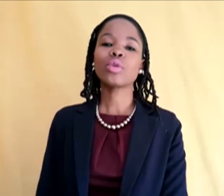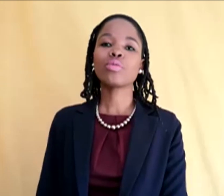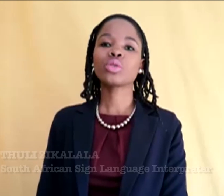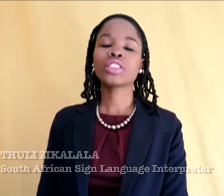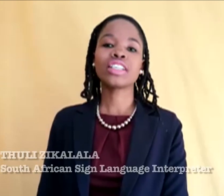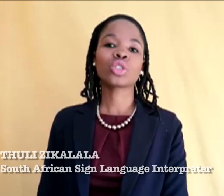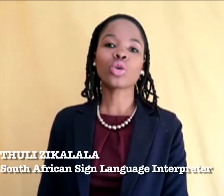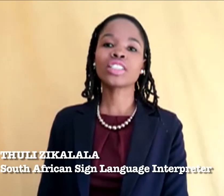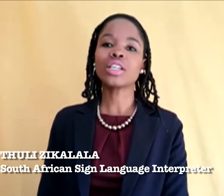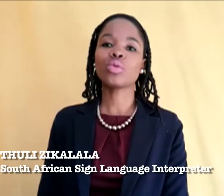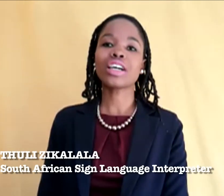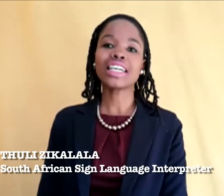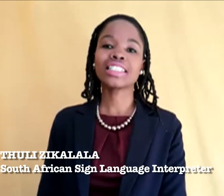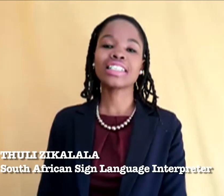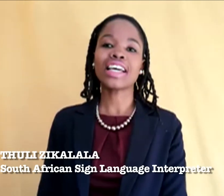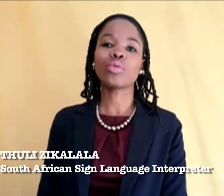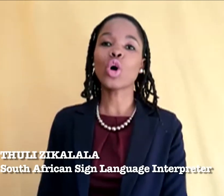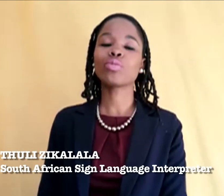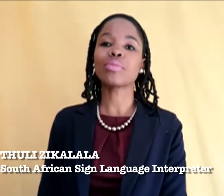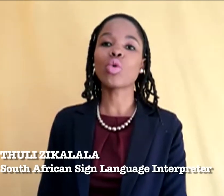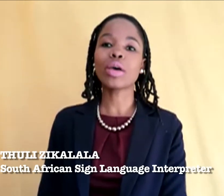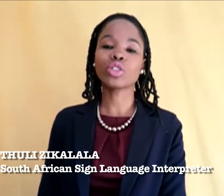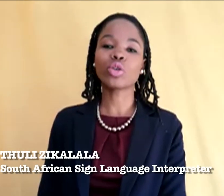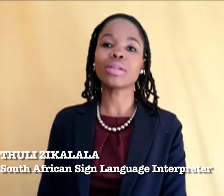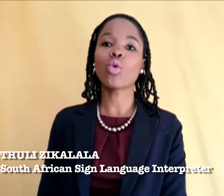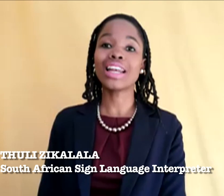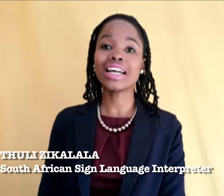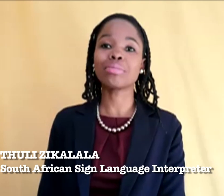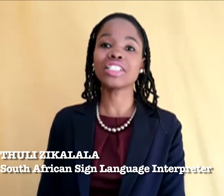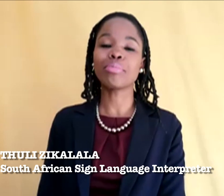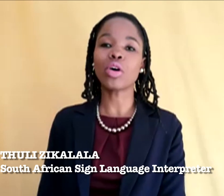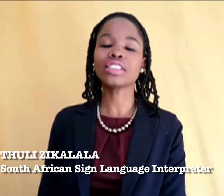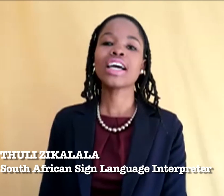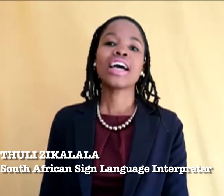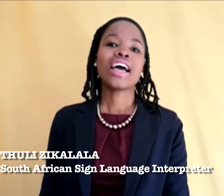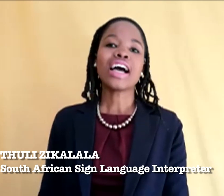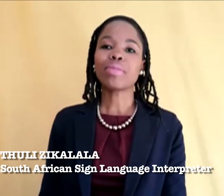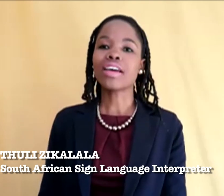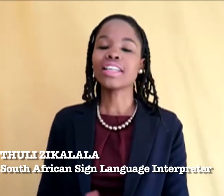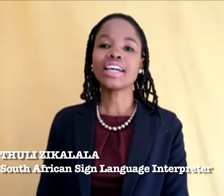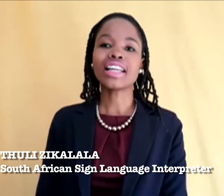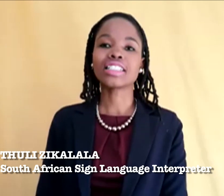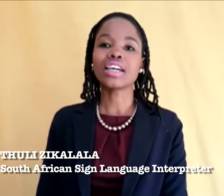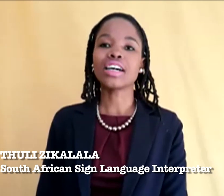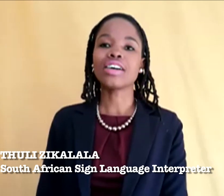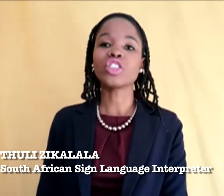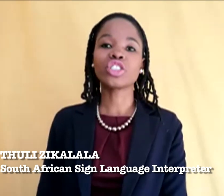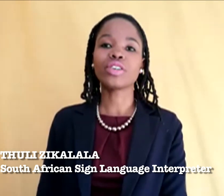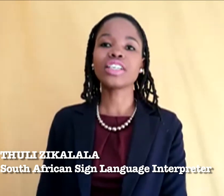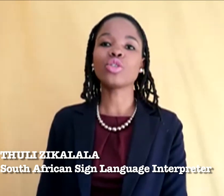moment, we're still in talks and we're excited and we hope that more episodes and more clients may jump on. As a pioneer and as a visionary, you